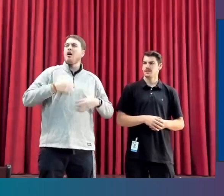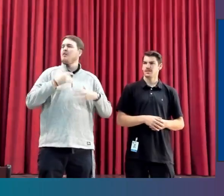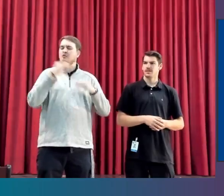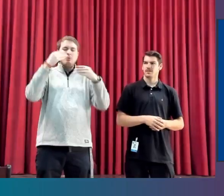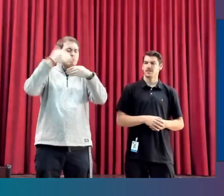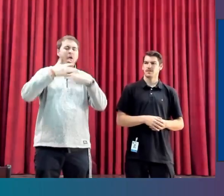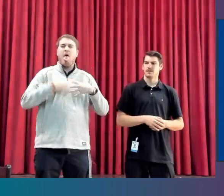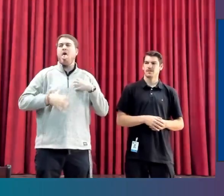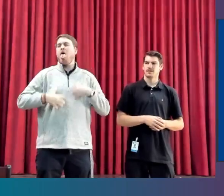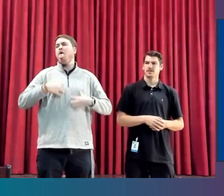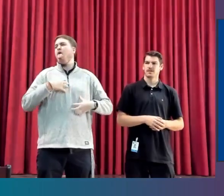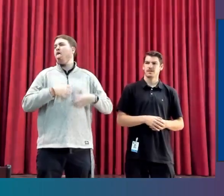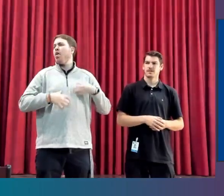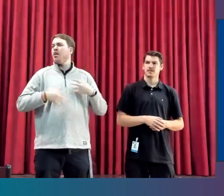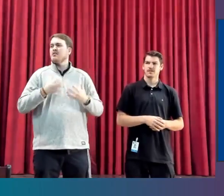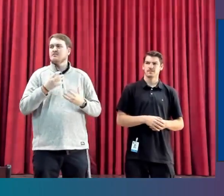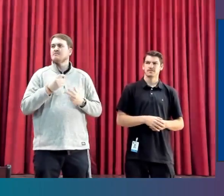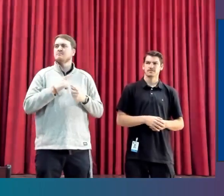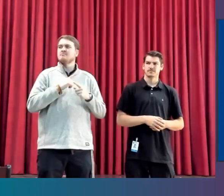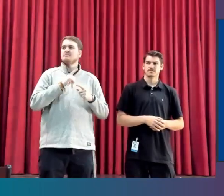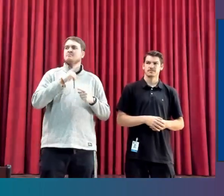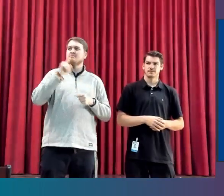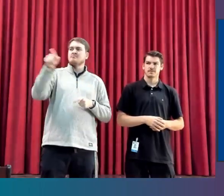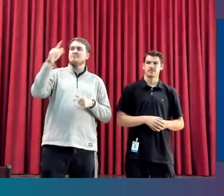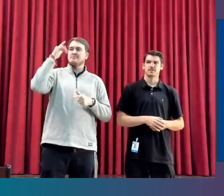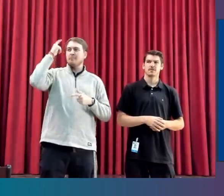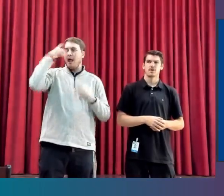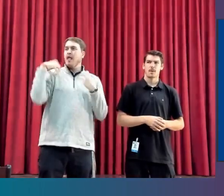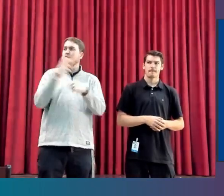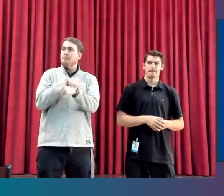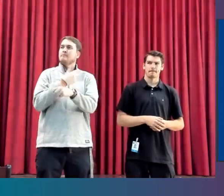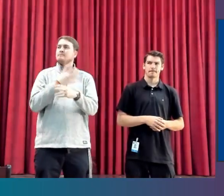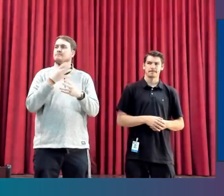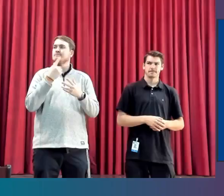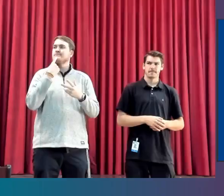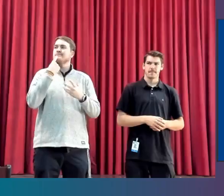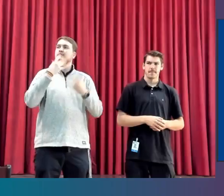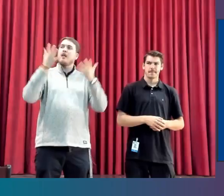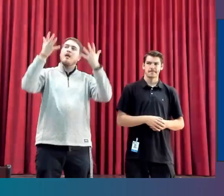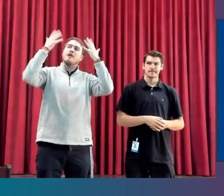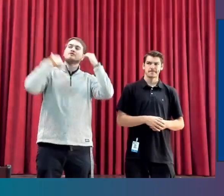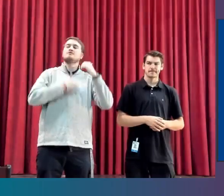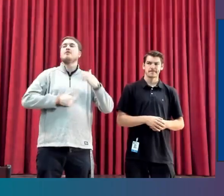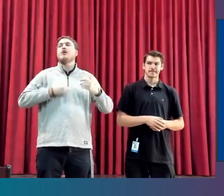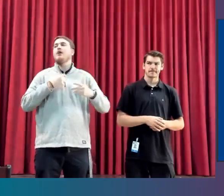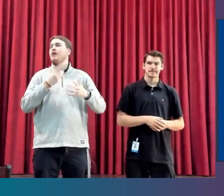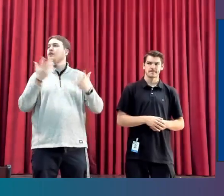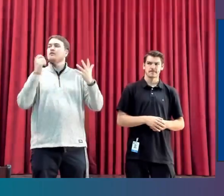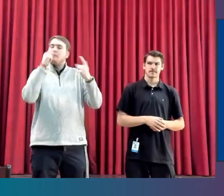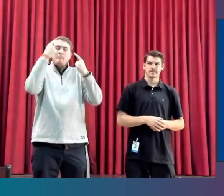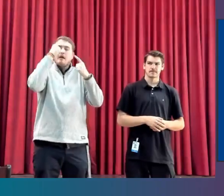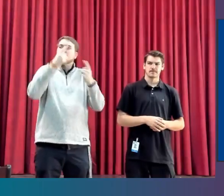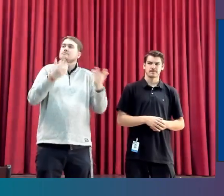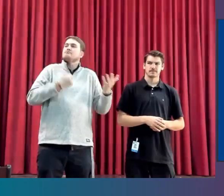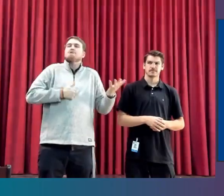there's some issues in my surrounding apartment with it being dirty